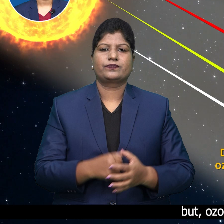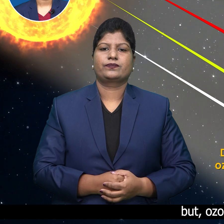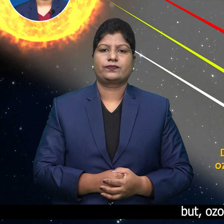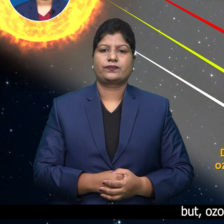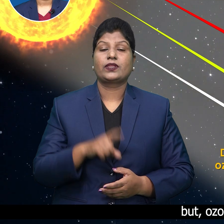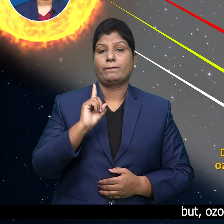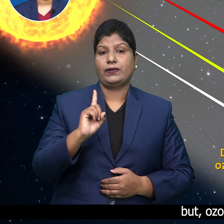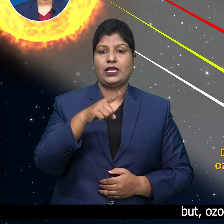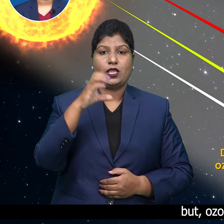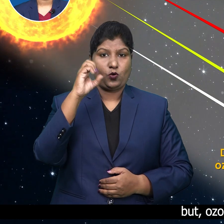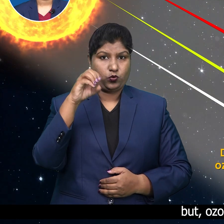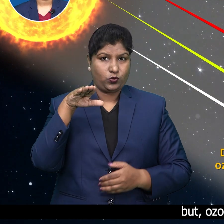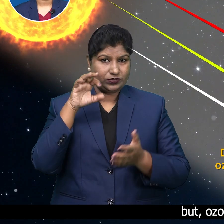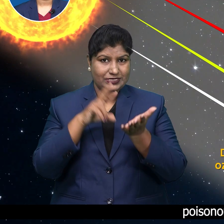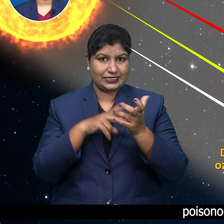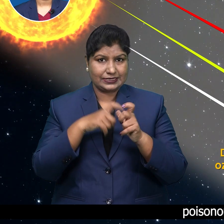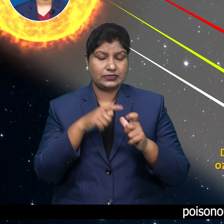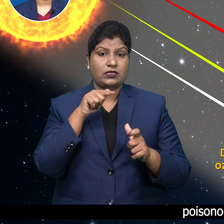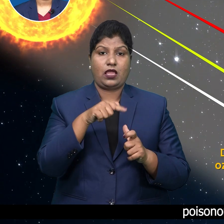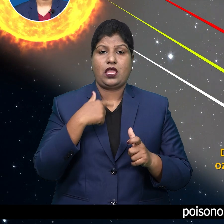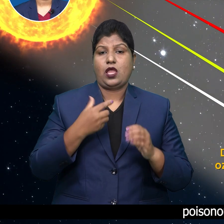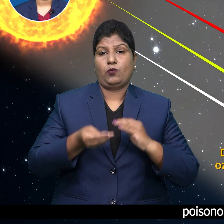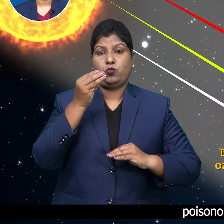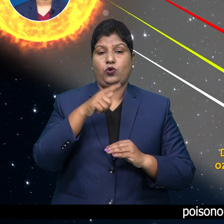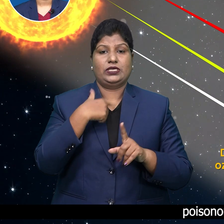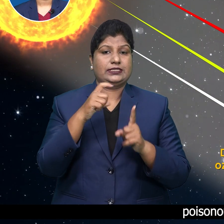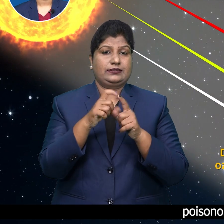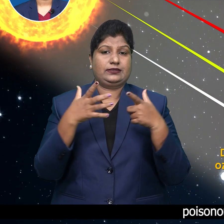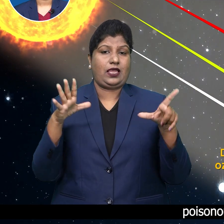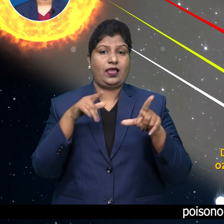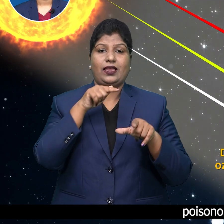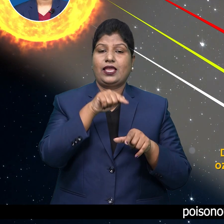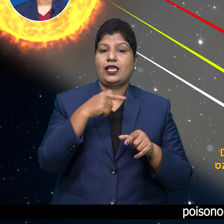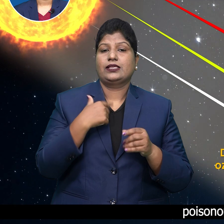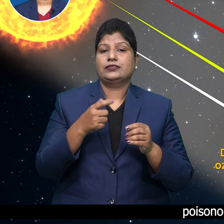but ozone is a deadly poisonous substance.